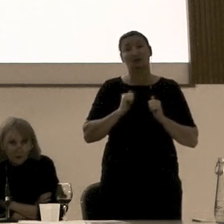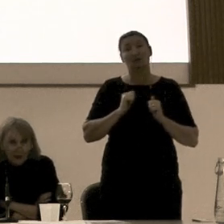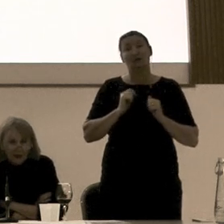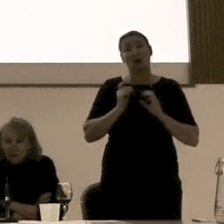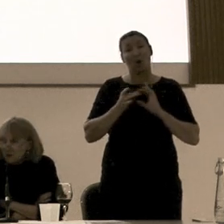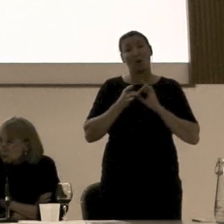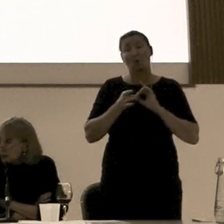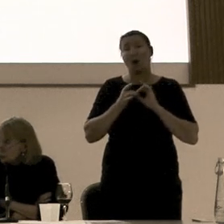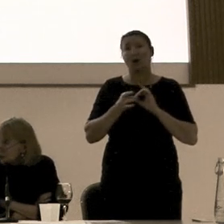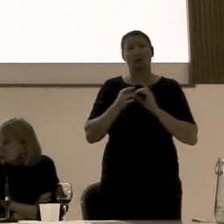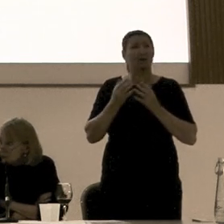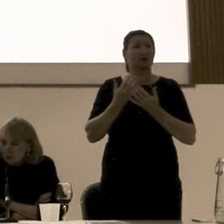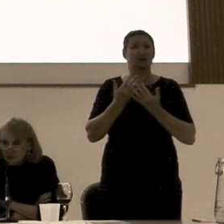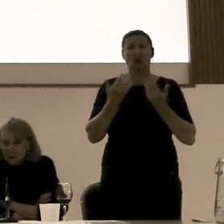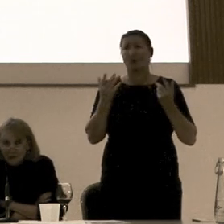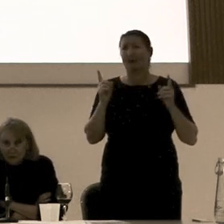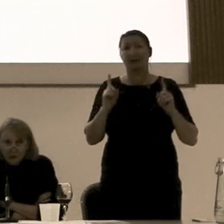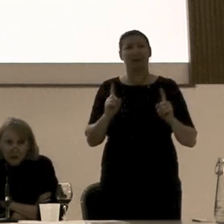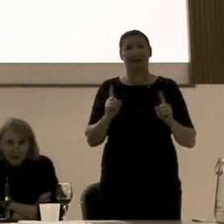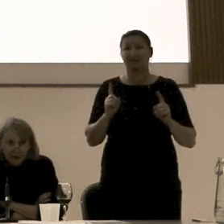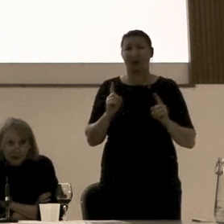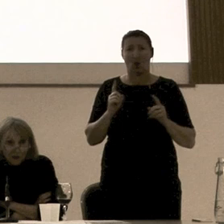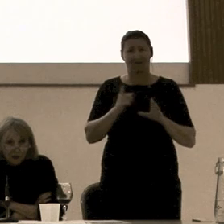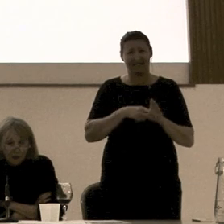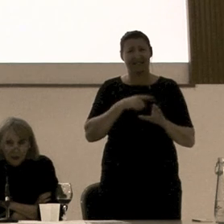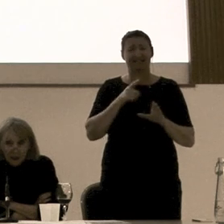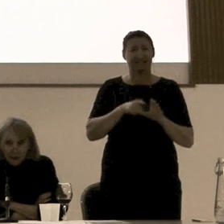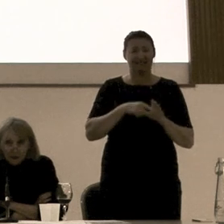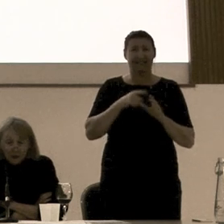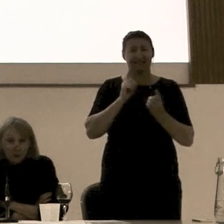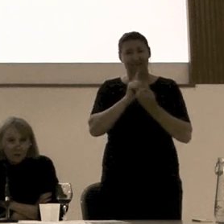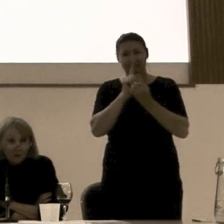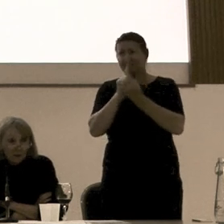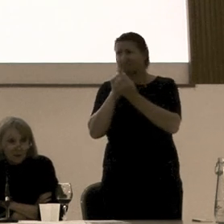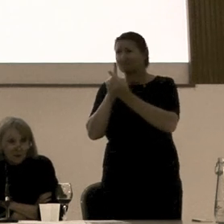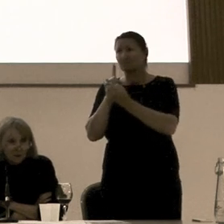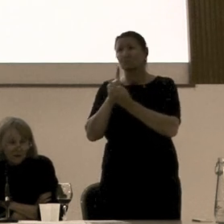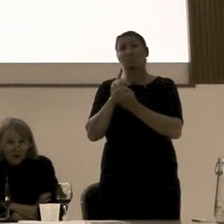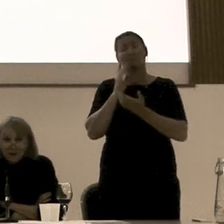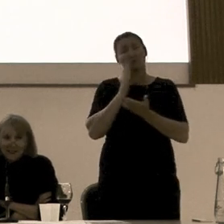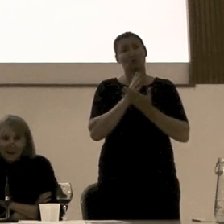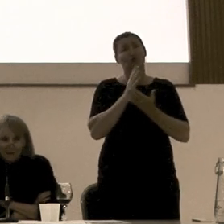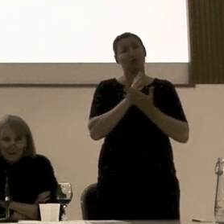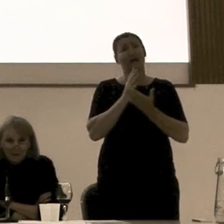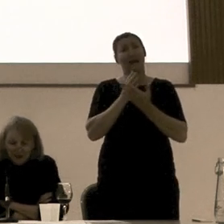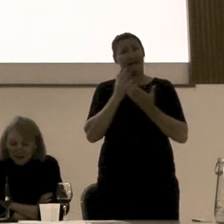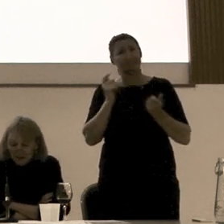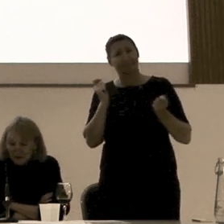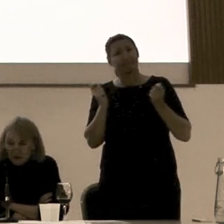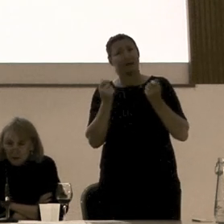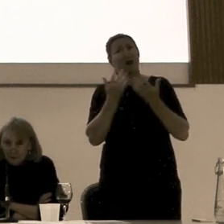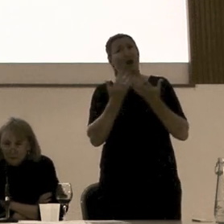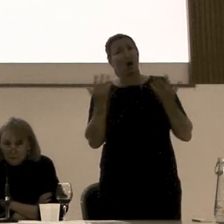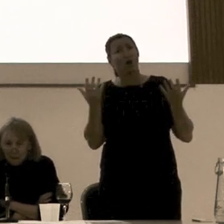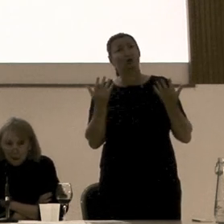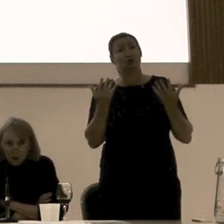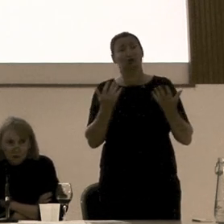with probably hundreds of people over a few years to do a real sort of lot of stuff that meant that